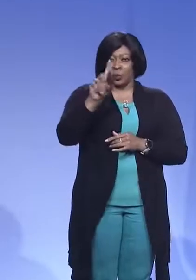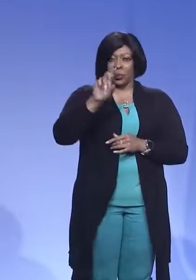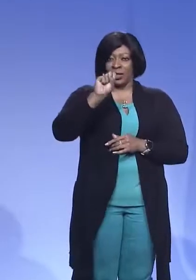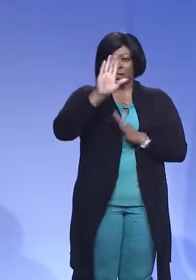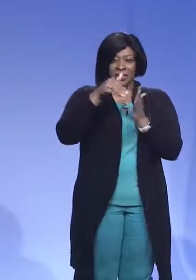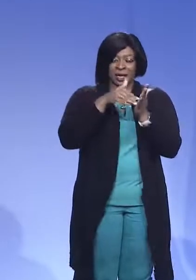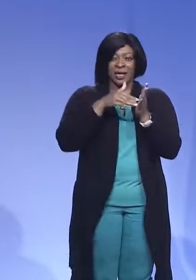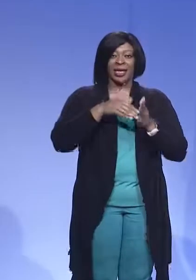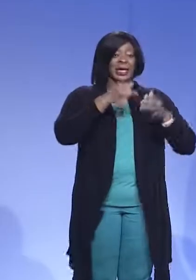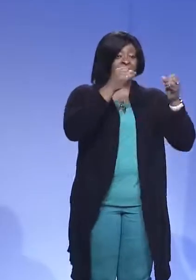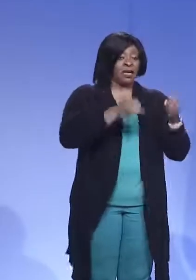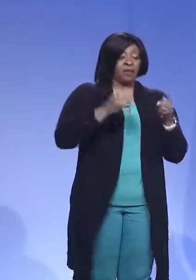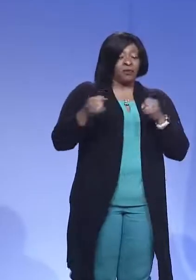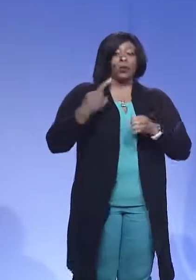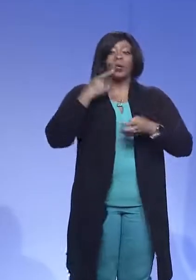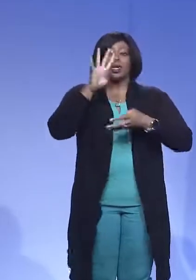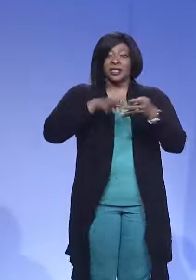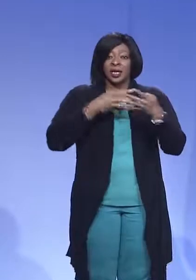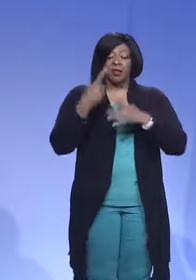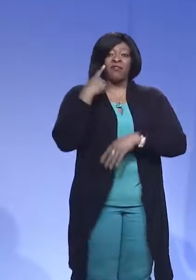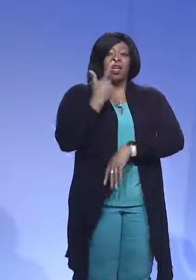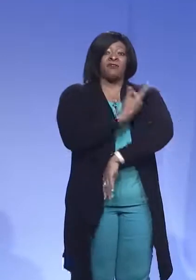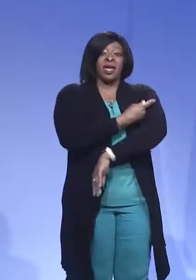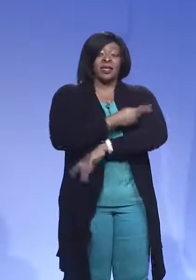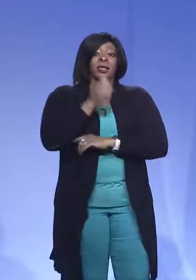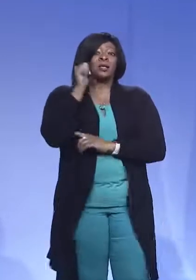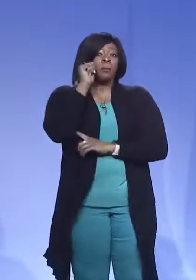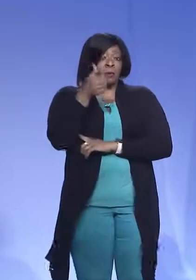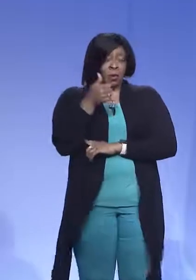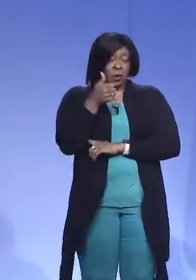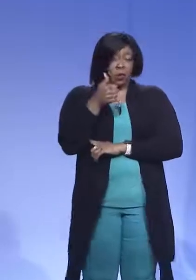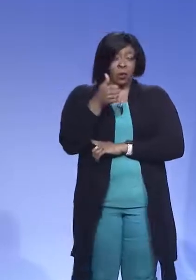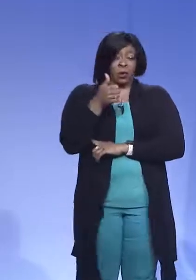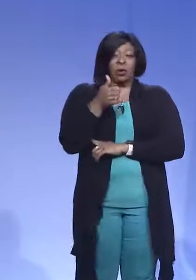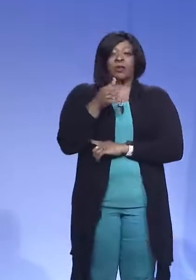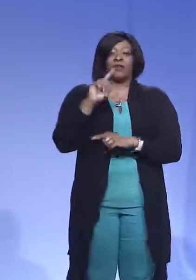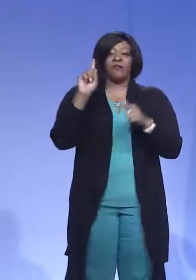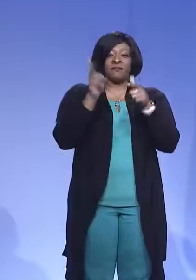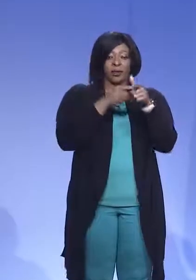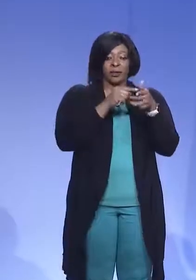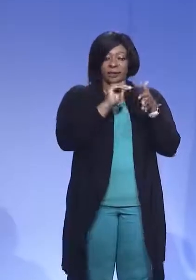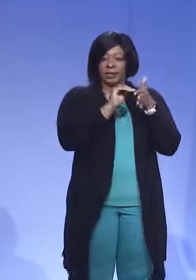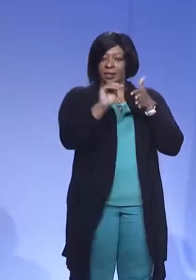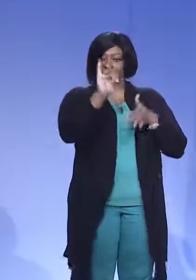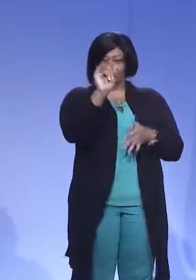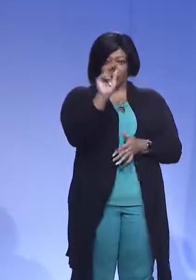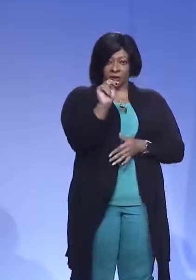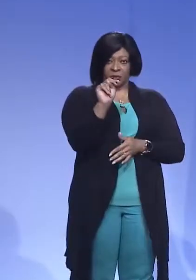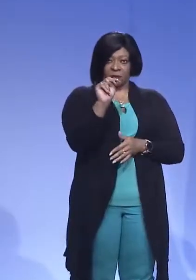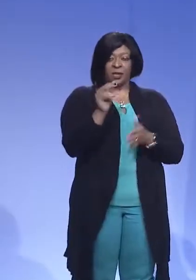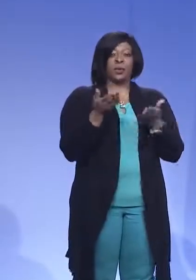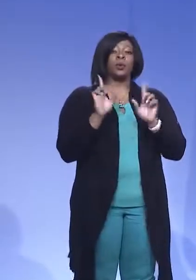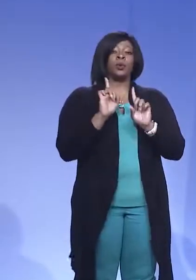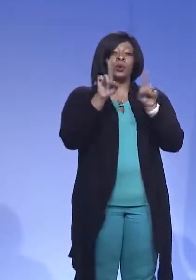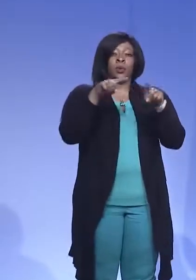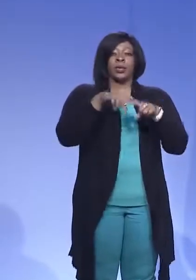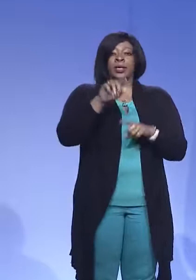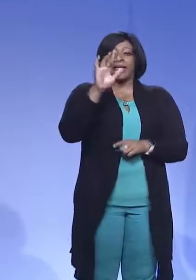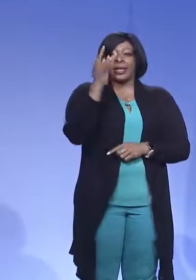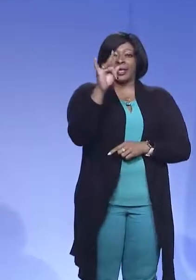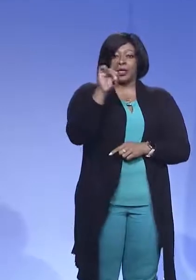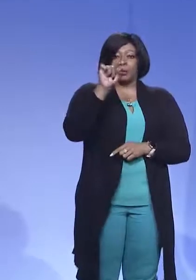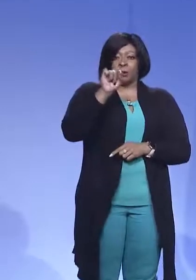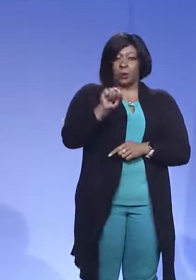all individuals who are scheduled for vaccine tomorrow on the 1st of January are asked to go to